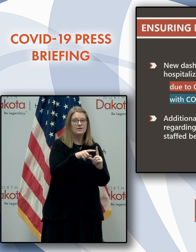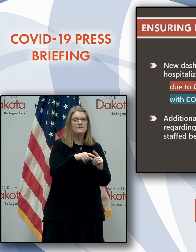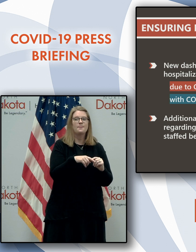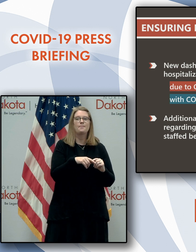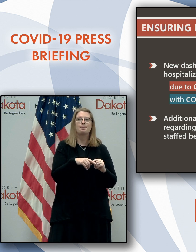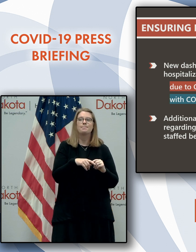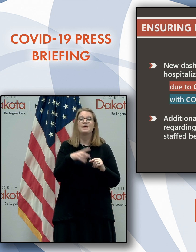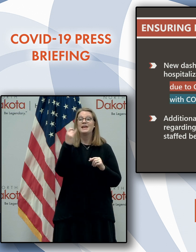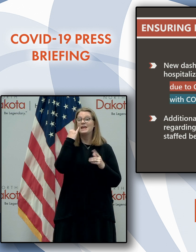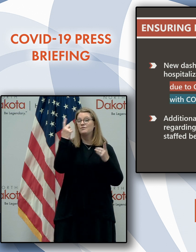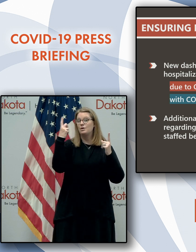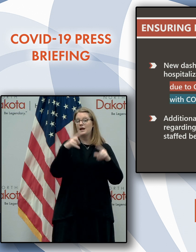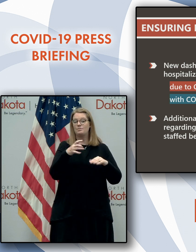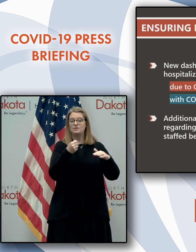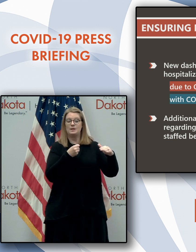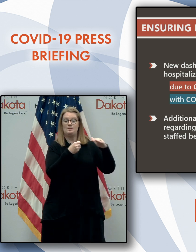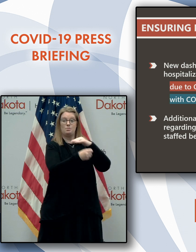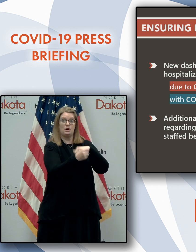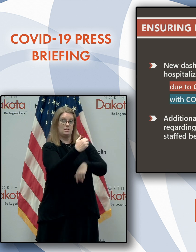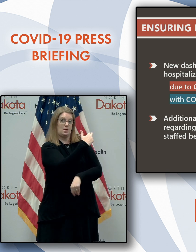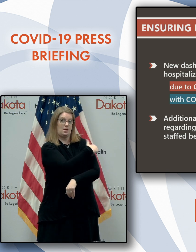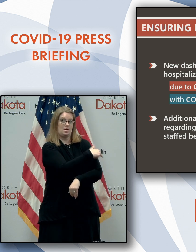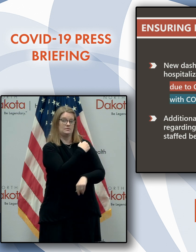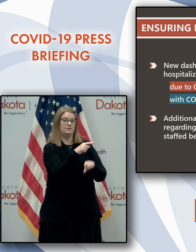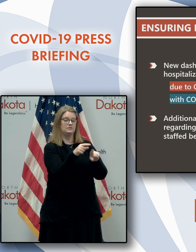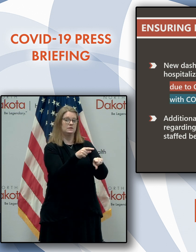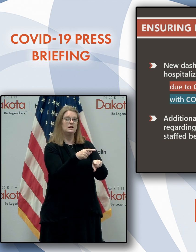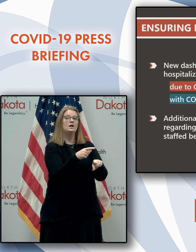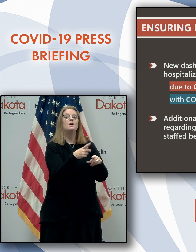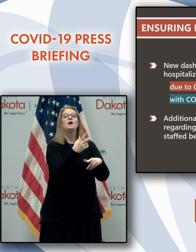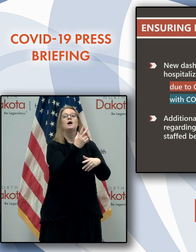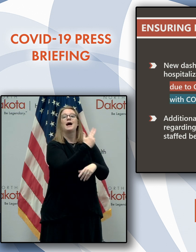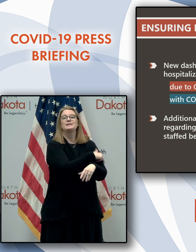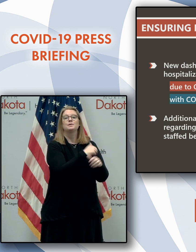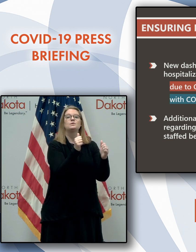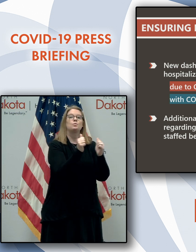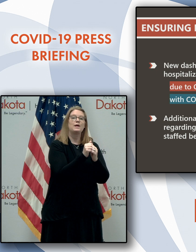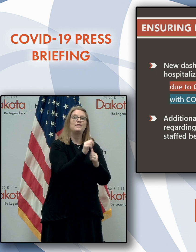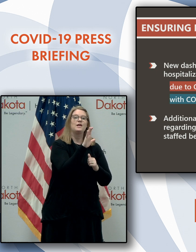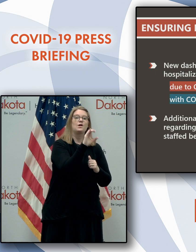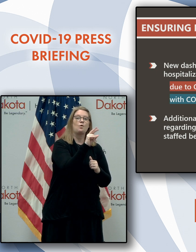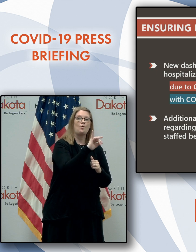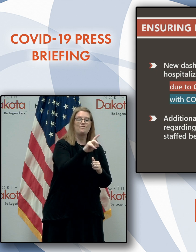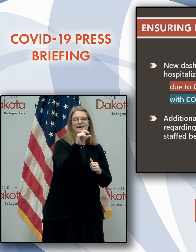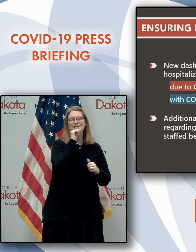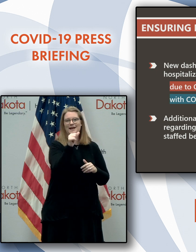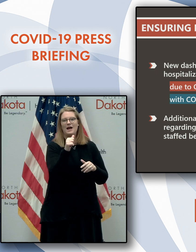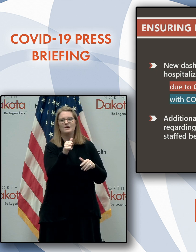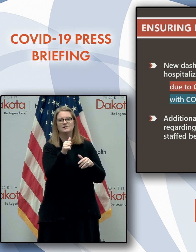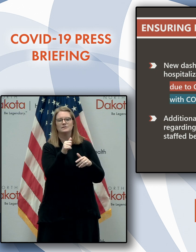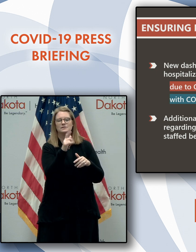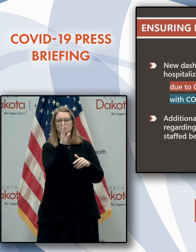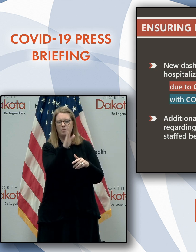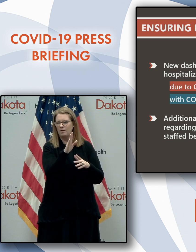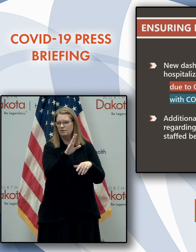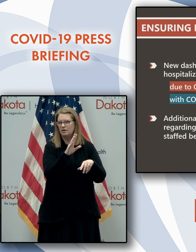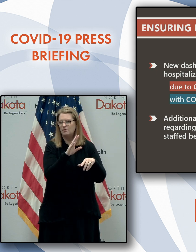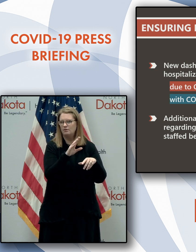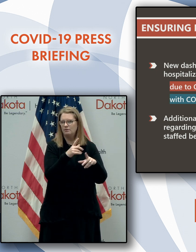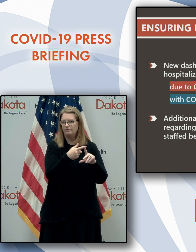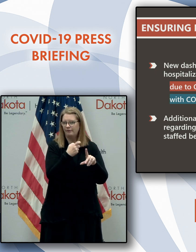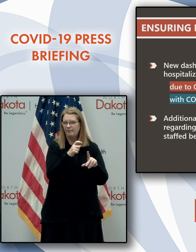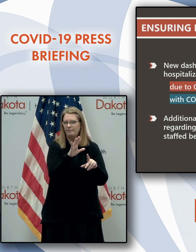If they were to be hospitalized, then that would be someone who's hospitalized with COVID but not due to COVID, so they're not being treated for the